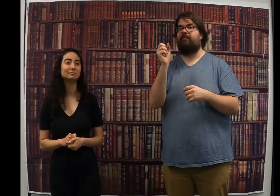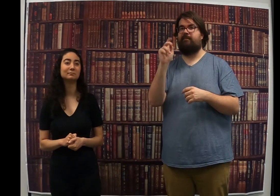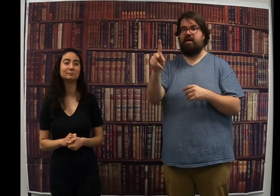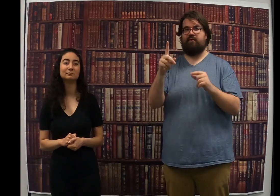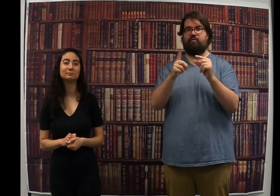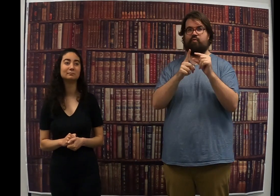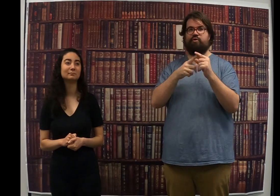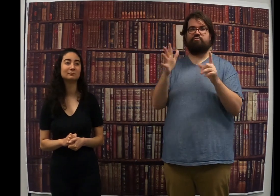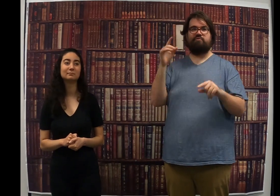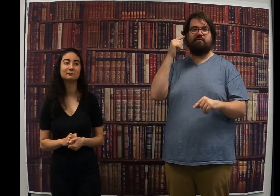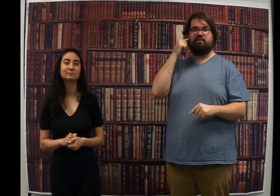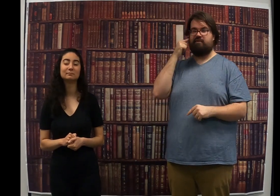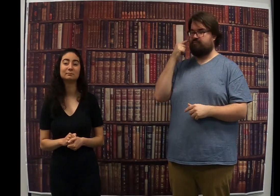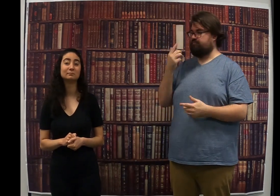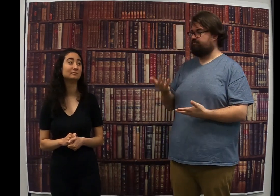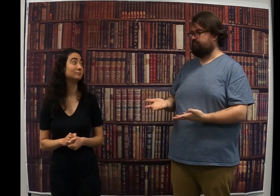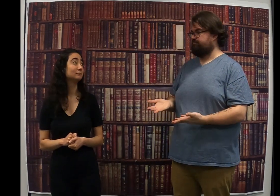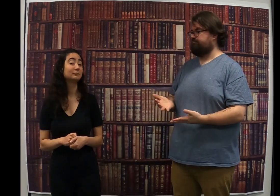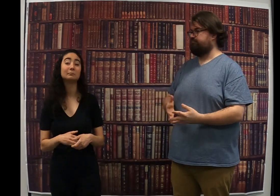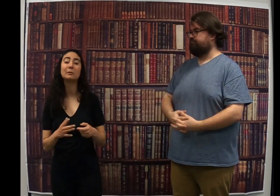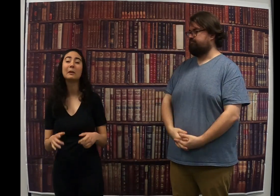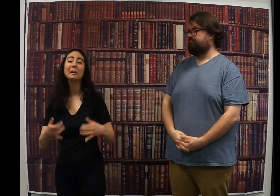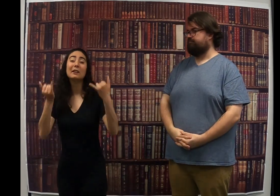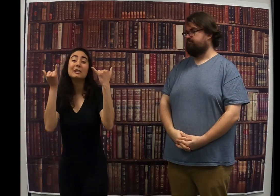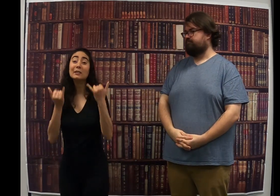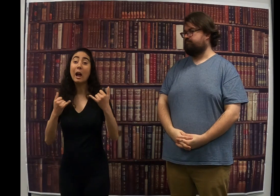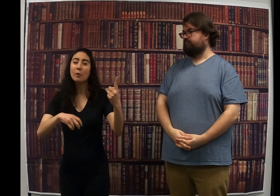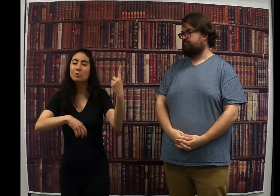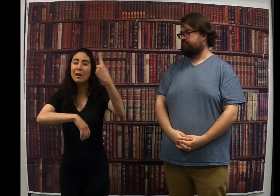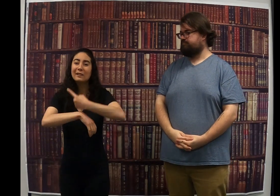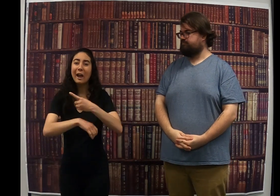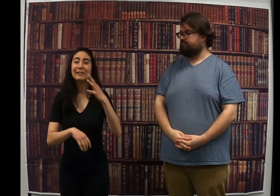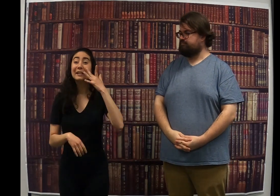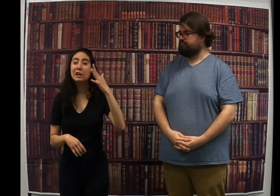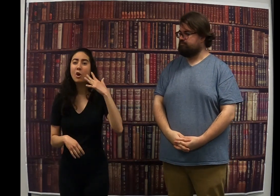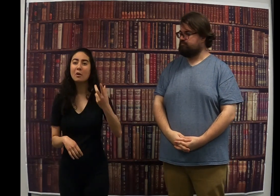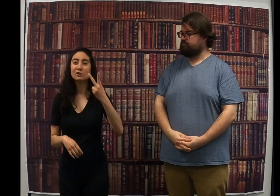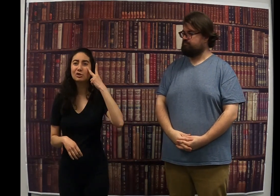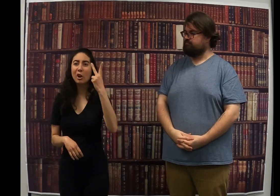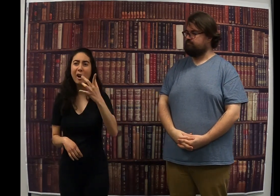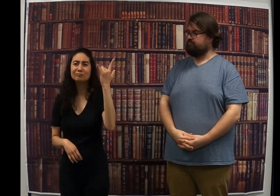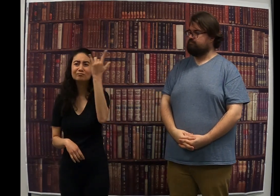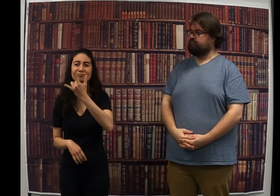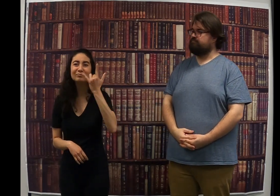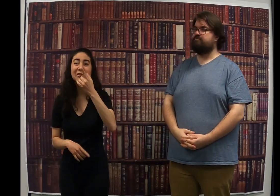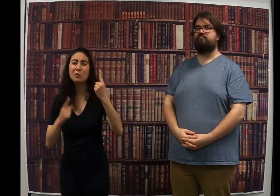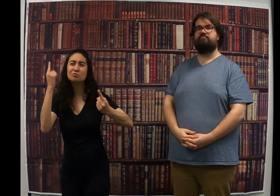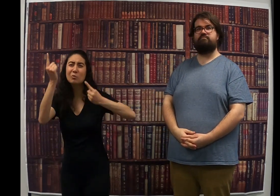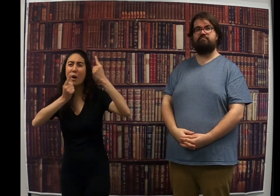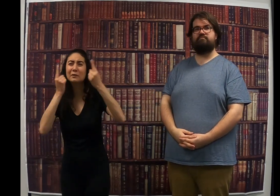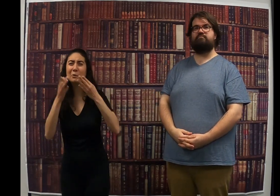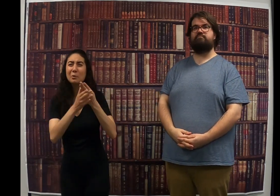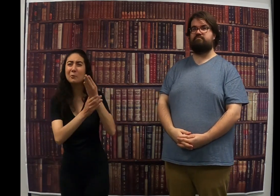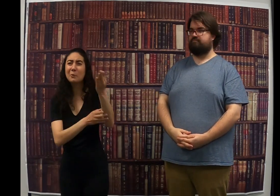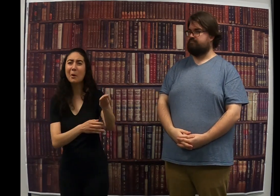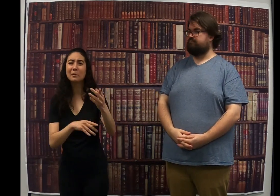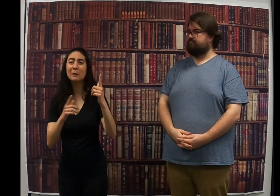hears. Now one day, Echo saw Narcissus wandering through the remote fields, and she